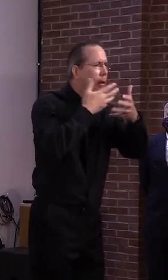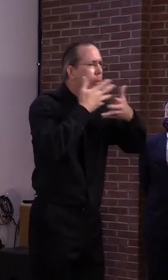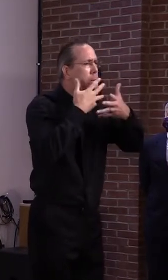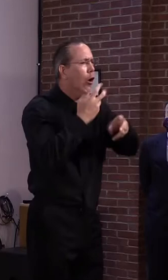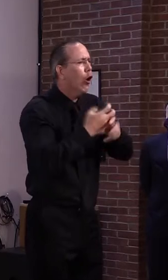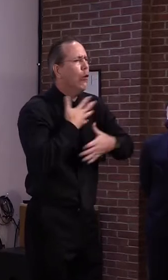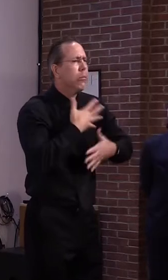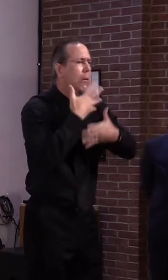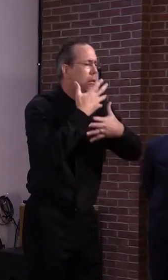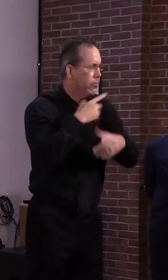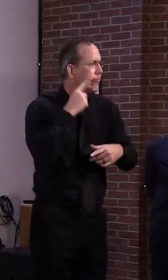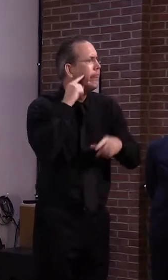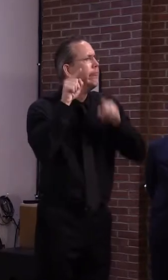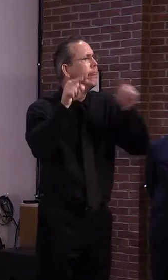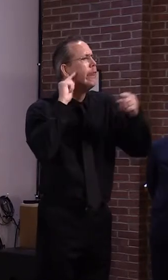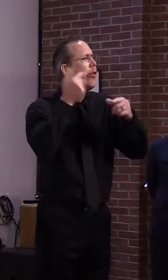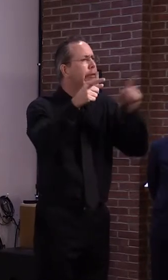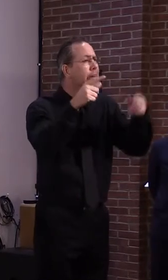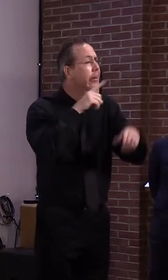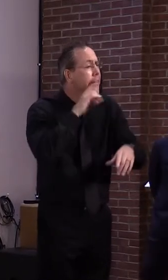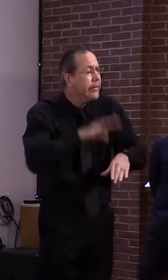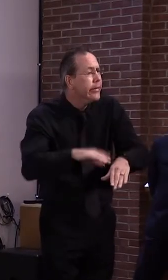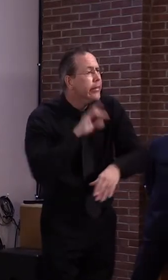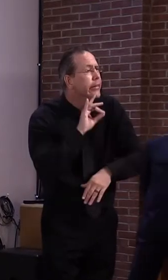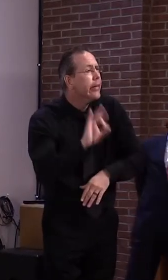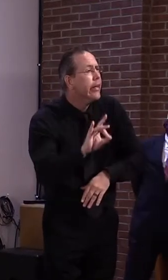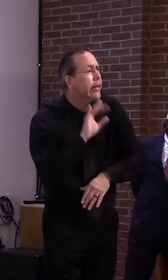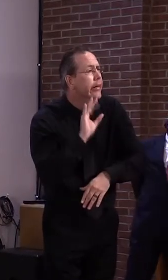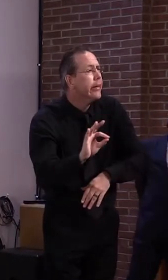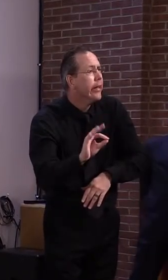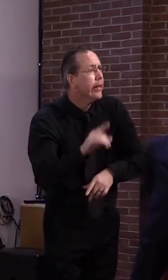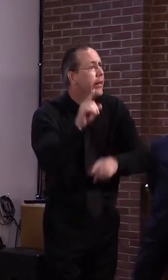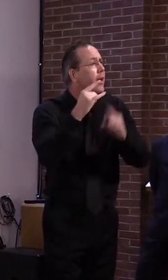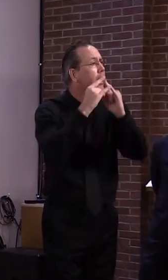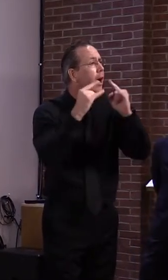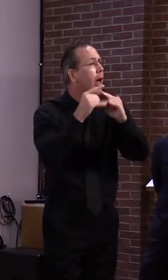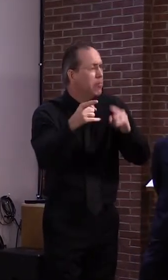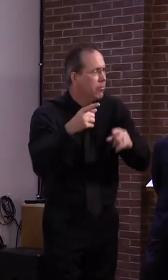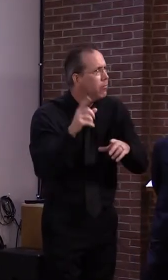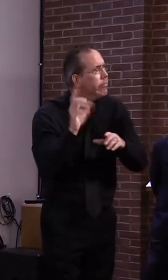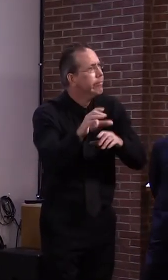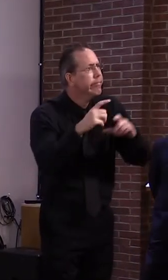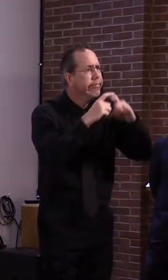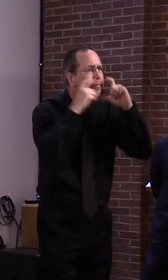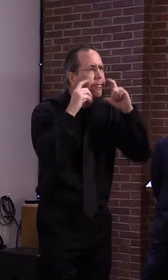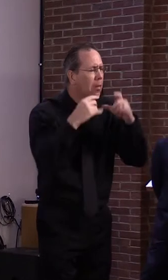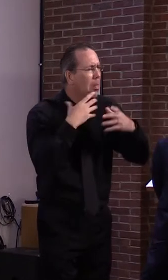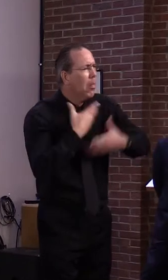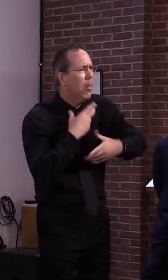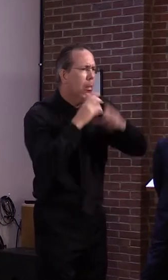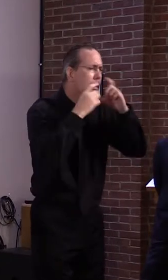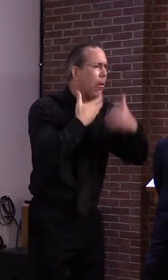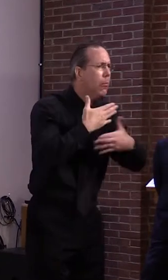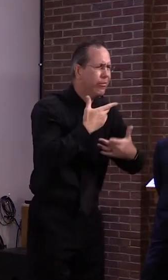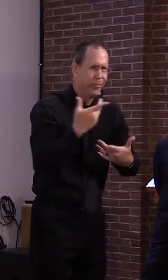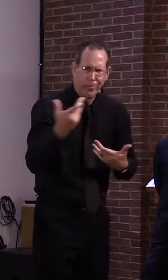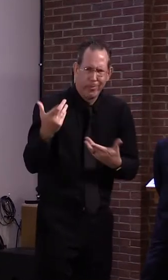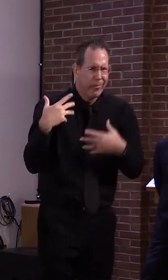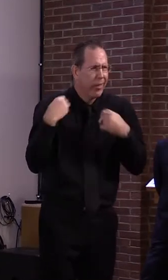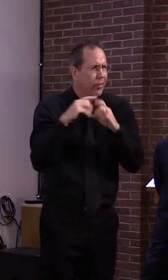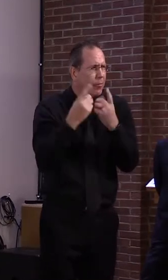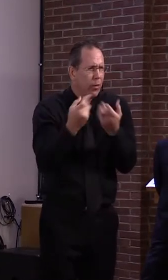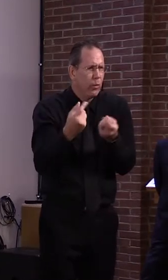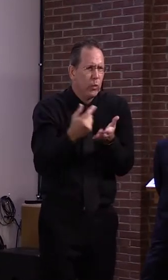masking and providing for the spread of this this disease and transmission of this disease